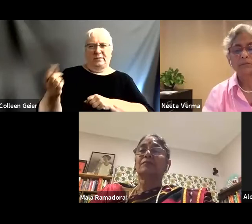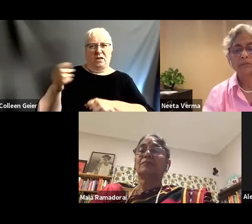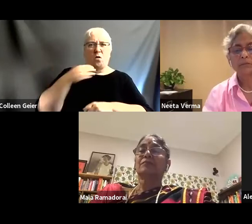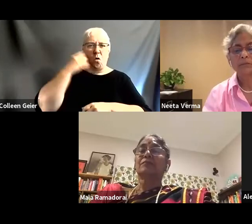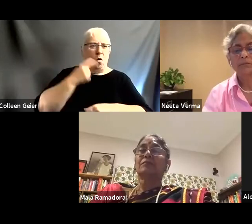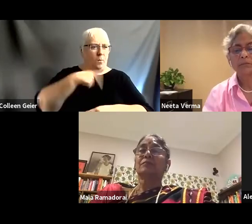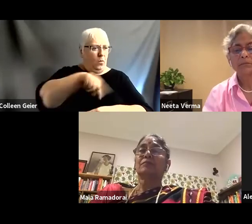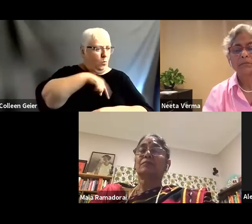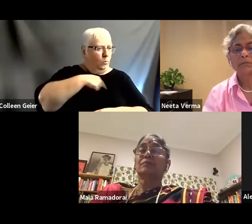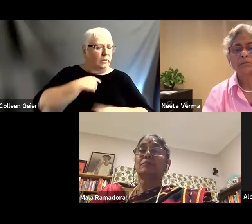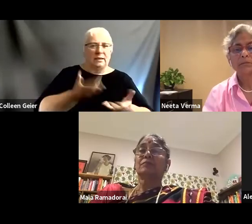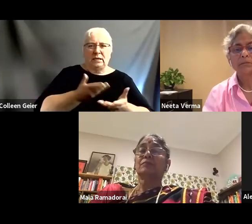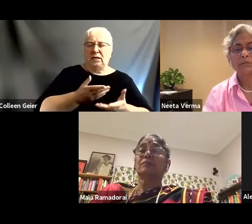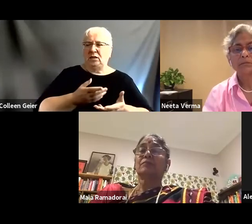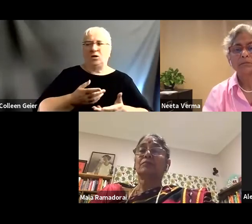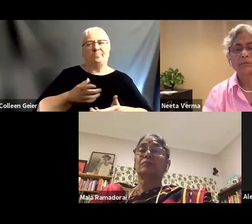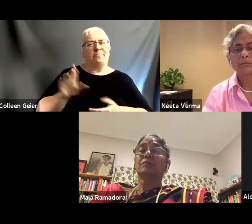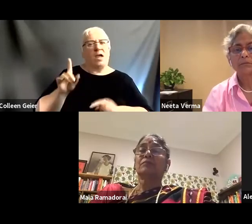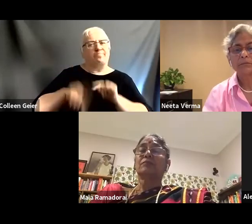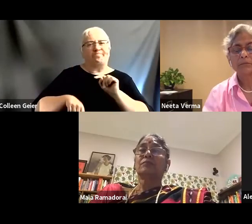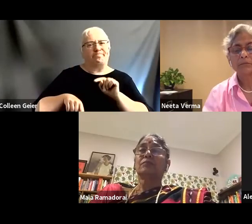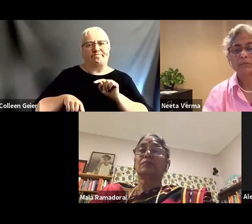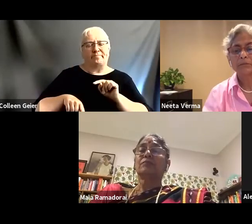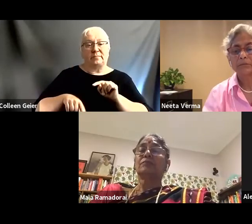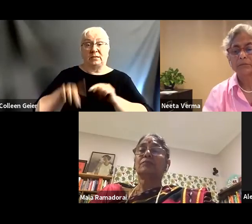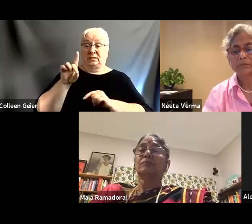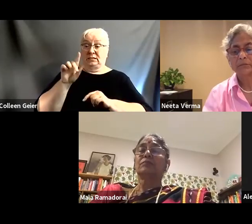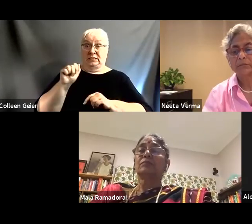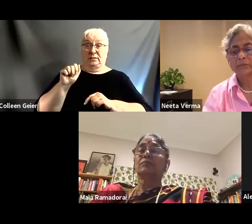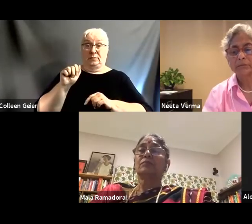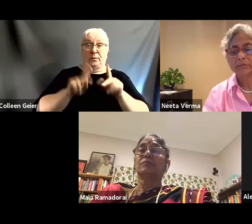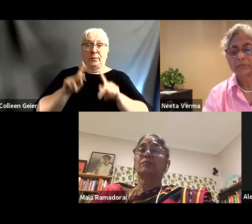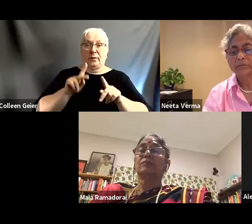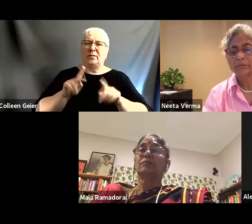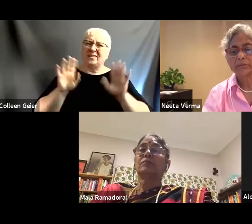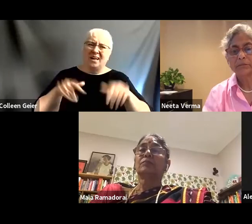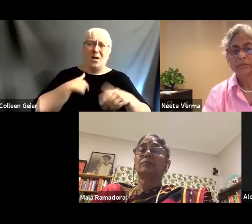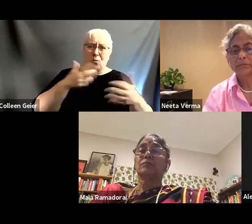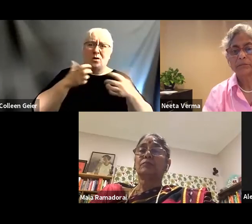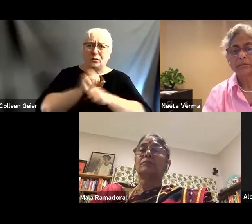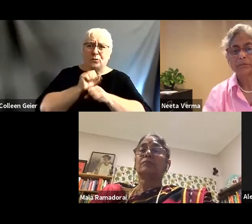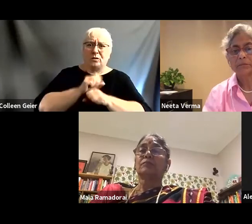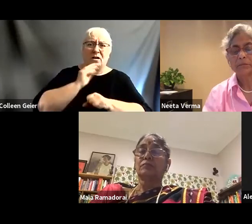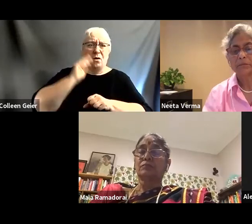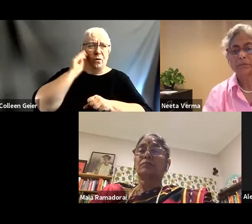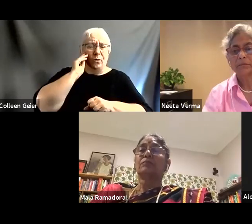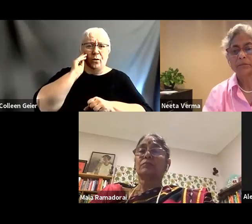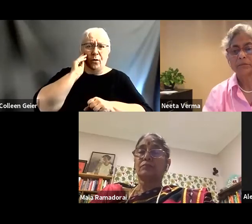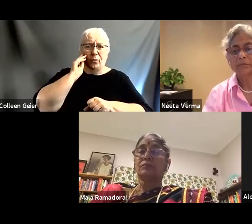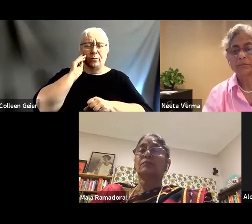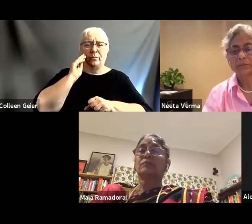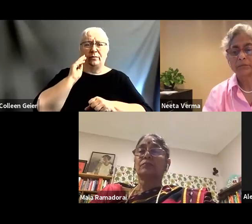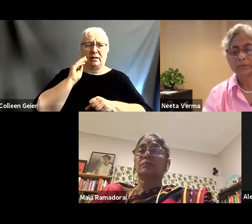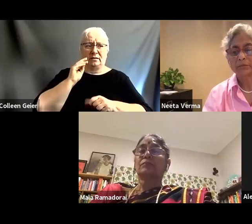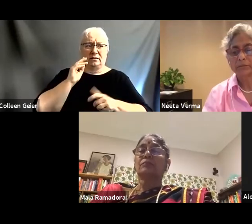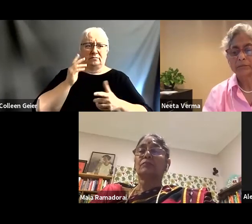home. I know a large segment of the disability community has wanted that, because that way they could do whatever work they needed